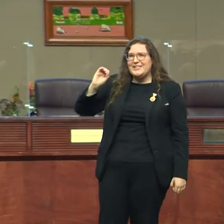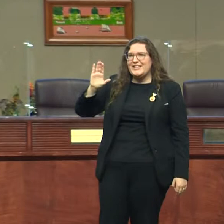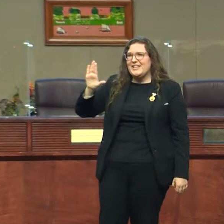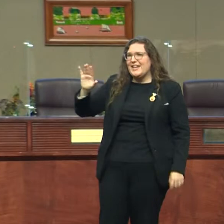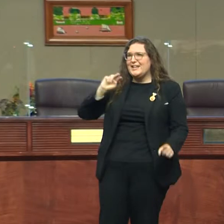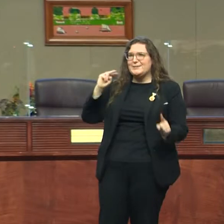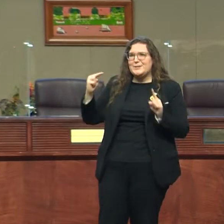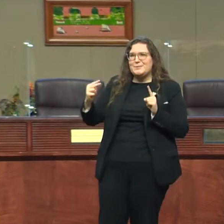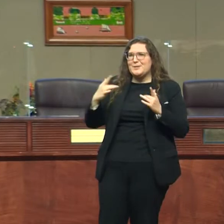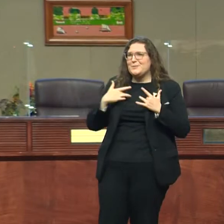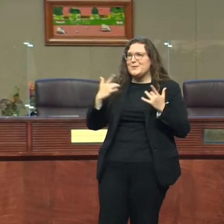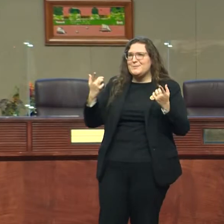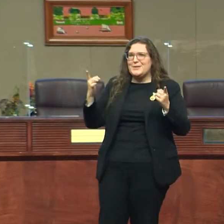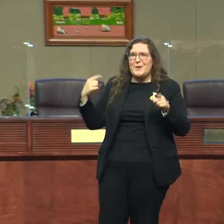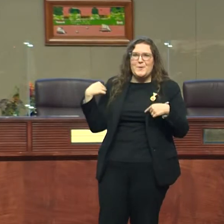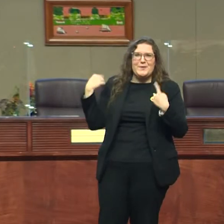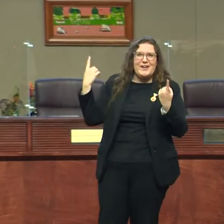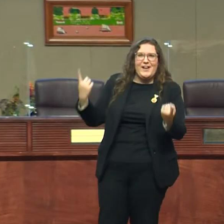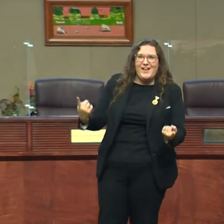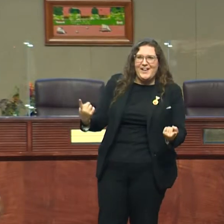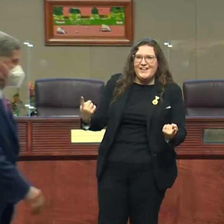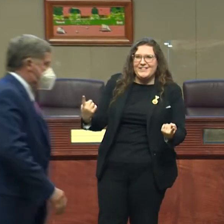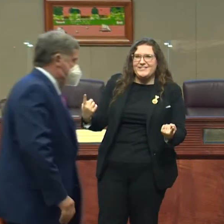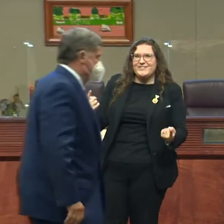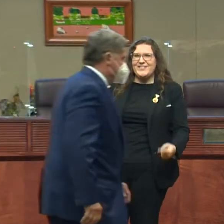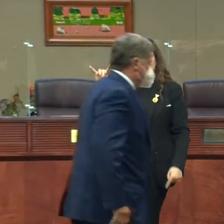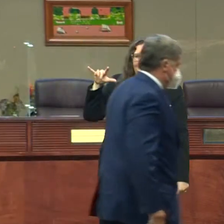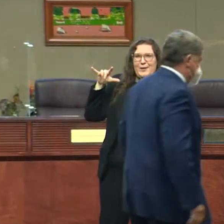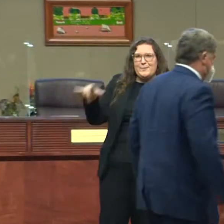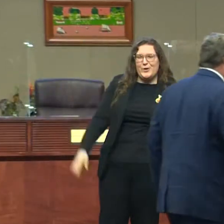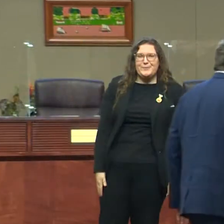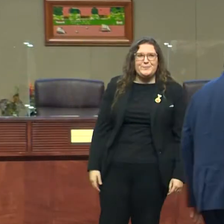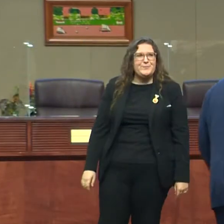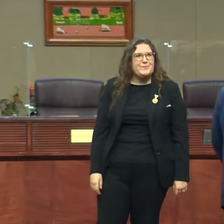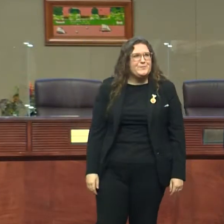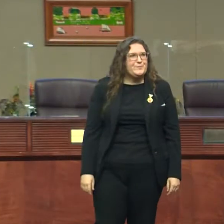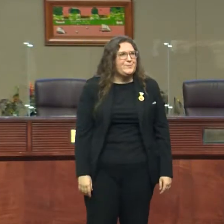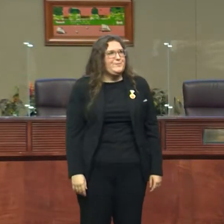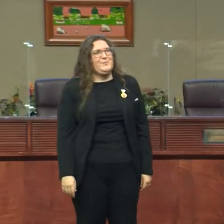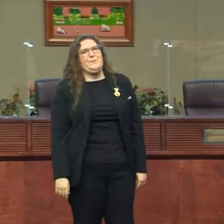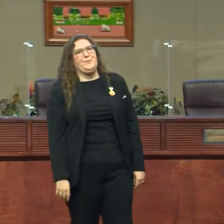our airports and other ports of entry.